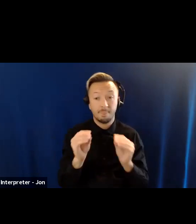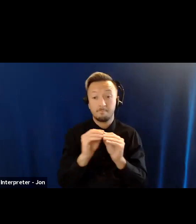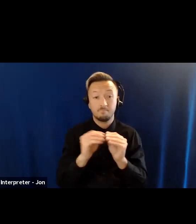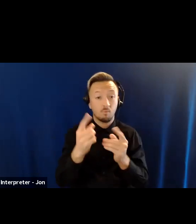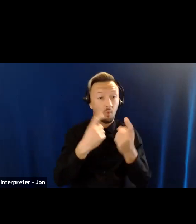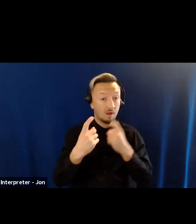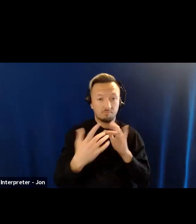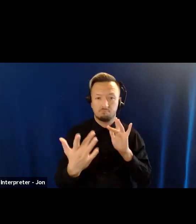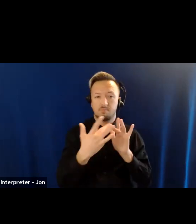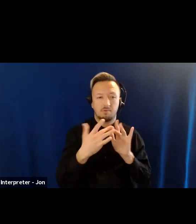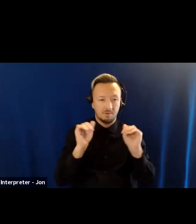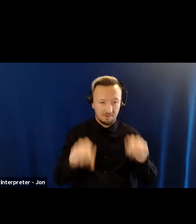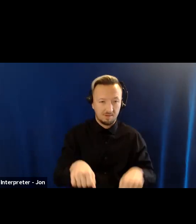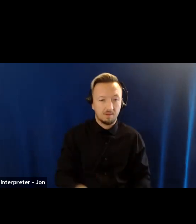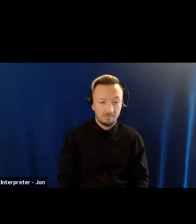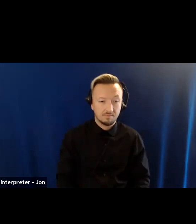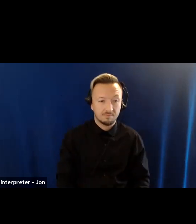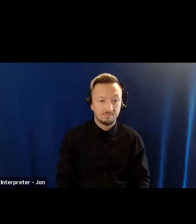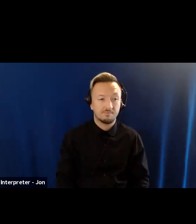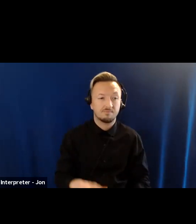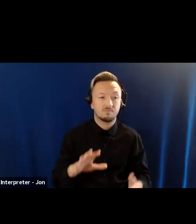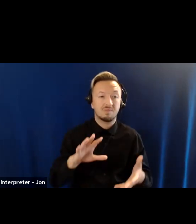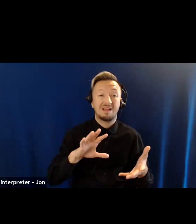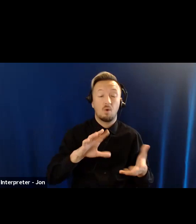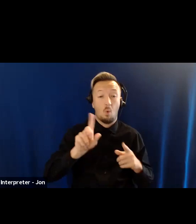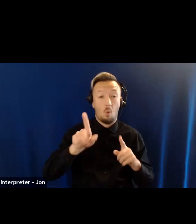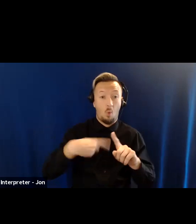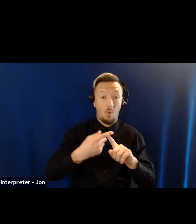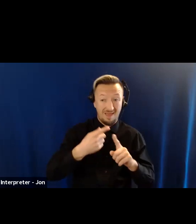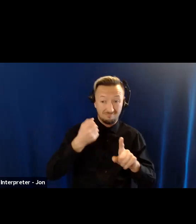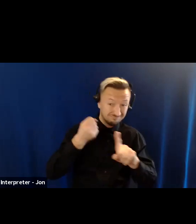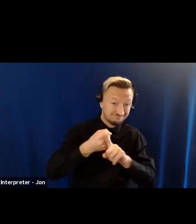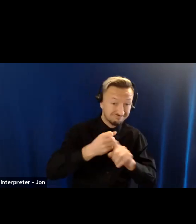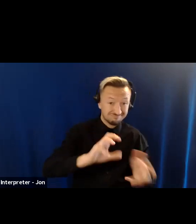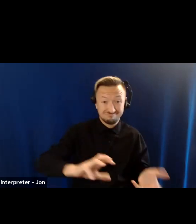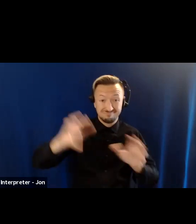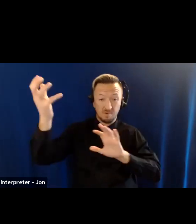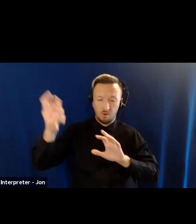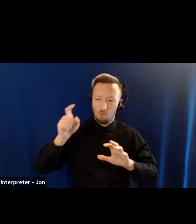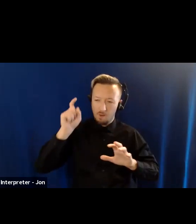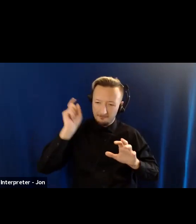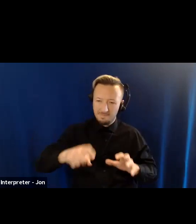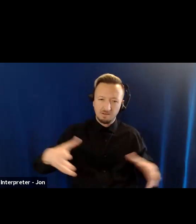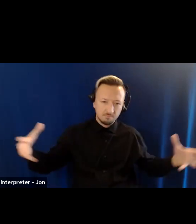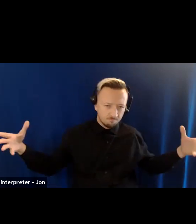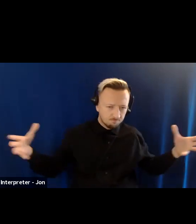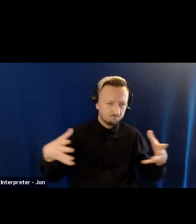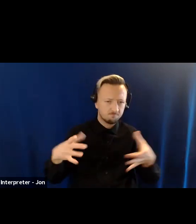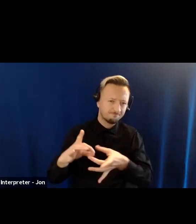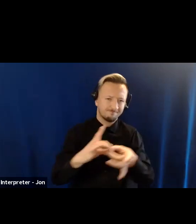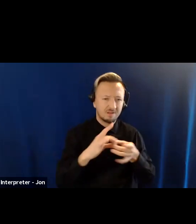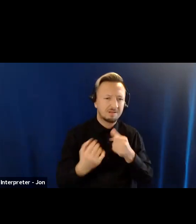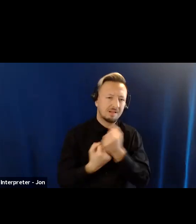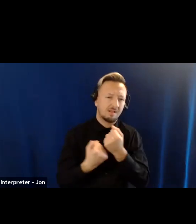arise, please reach out. In disasters, we need to come together. It is one community. We are the most